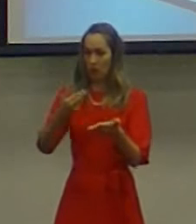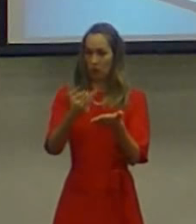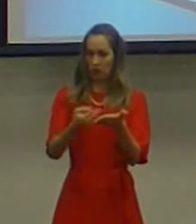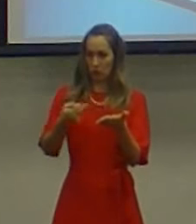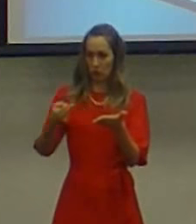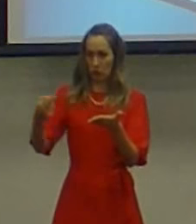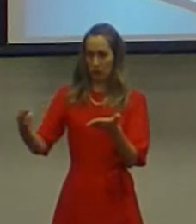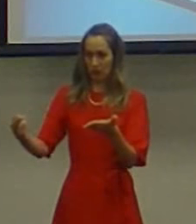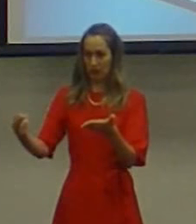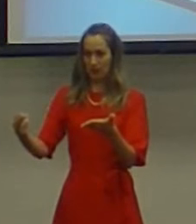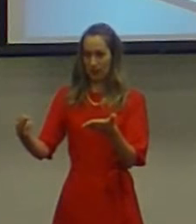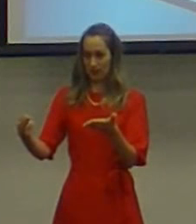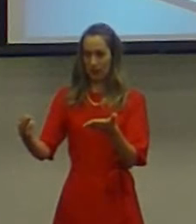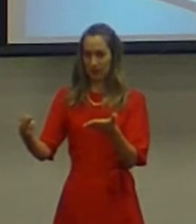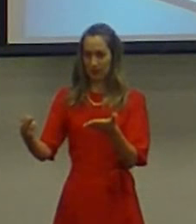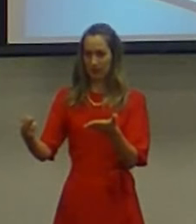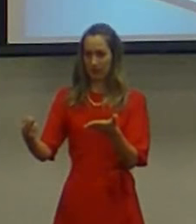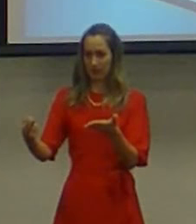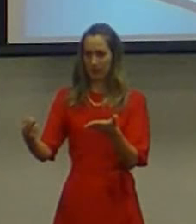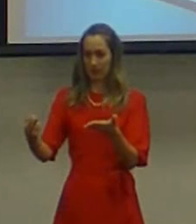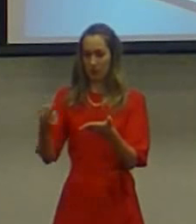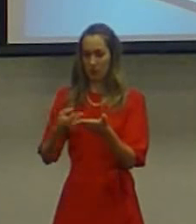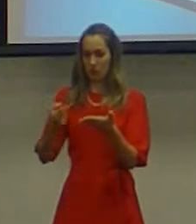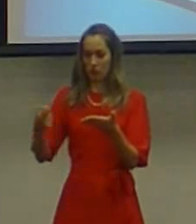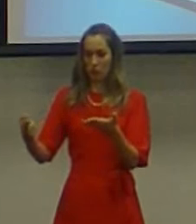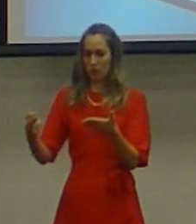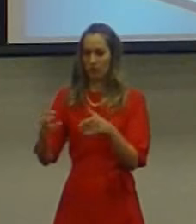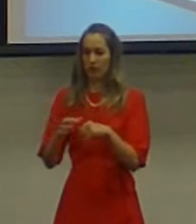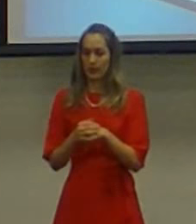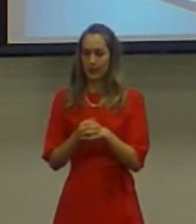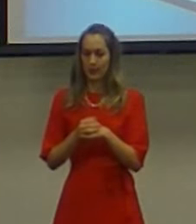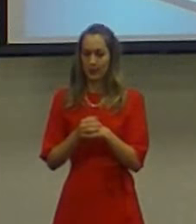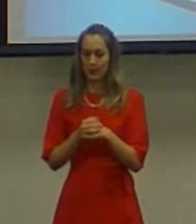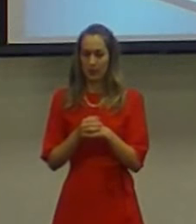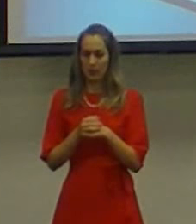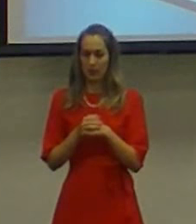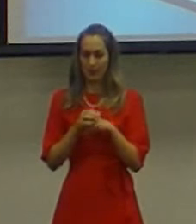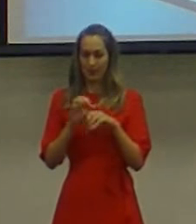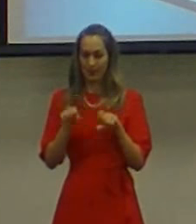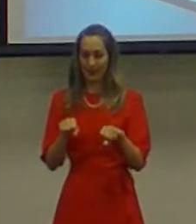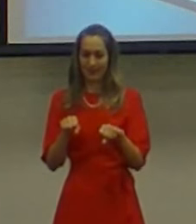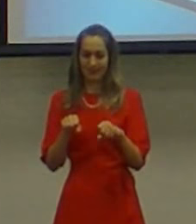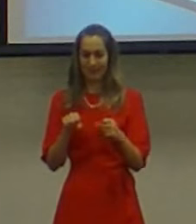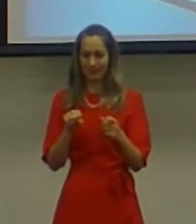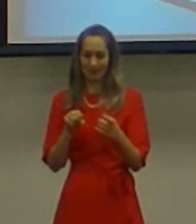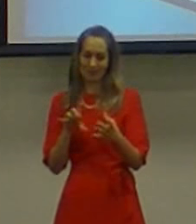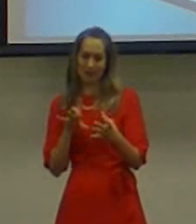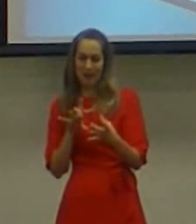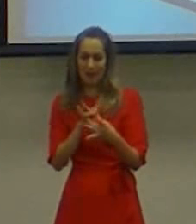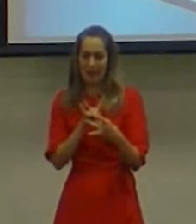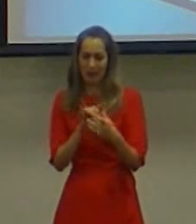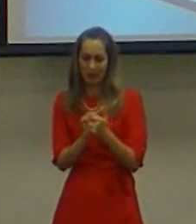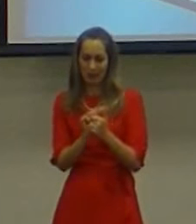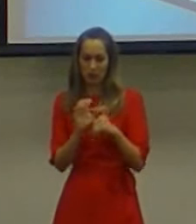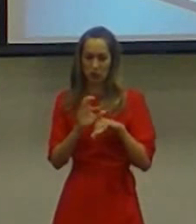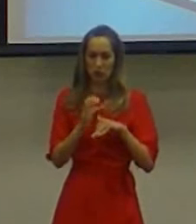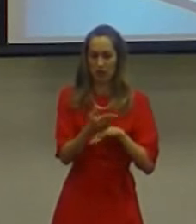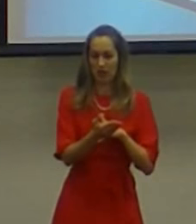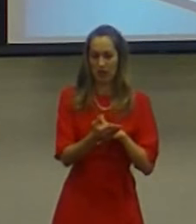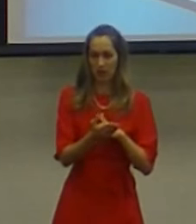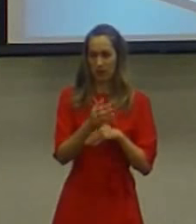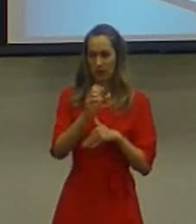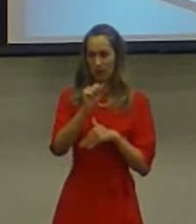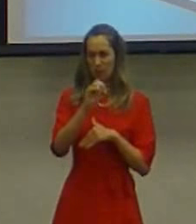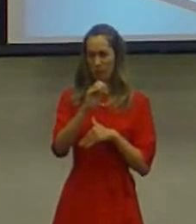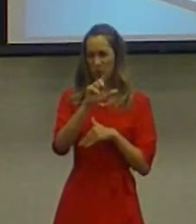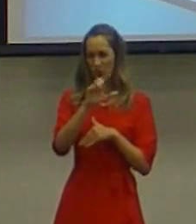in which to build an attachment to one of their churches in Dangriga. Or was it Silkgrass? Silkgrass. It was Silkgrass. The Silkgrass Church of